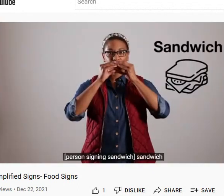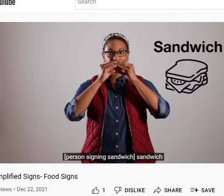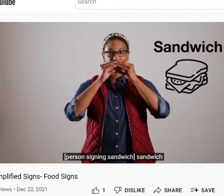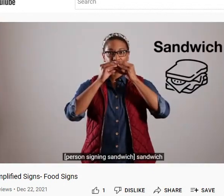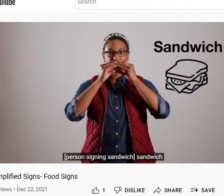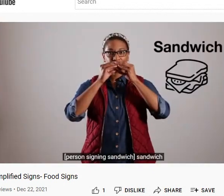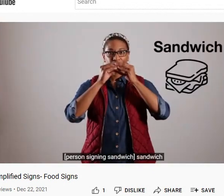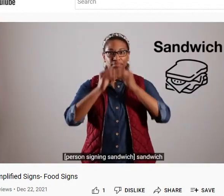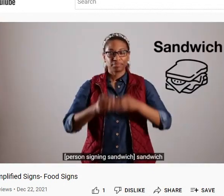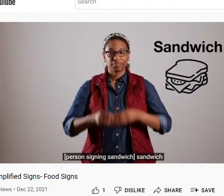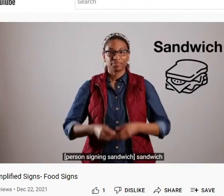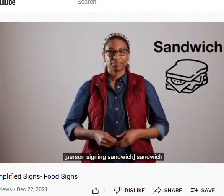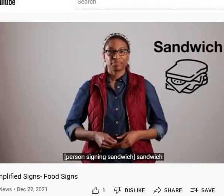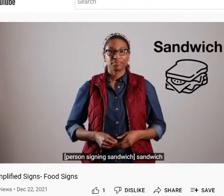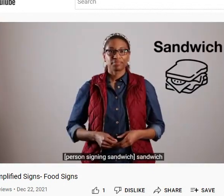Sandwich,